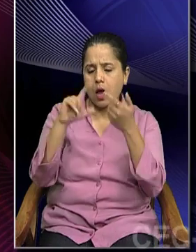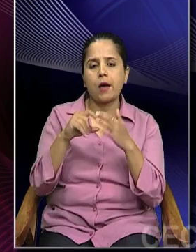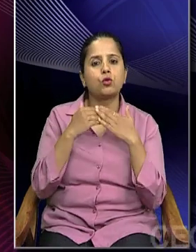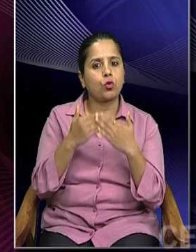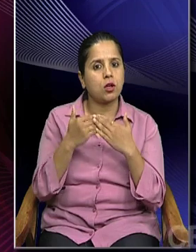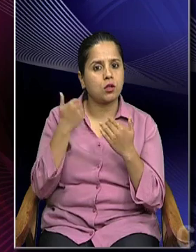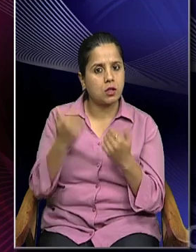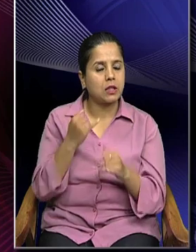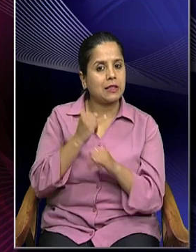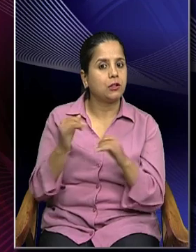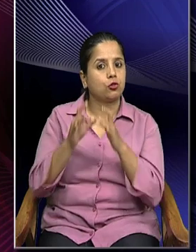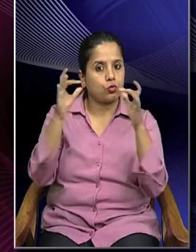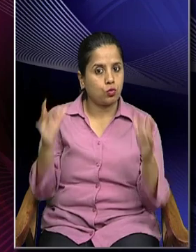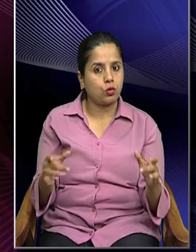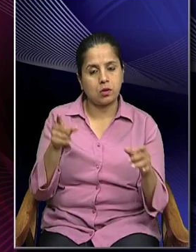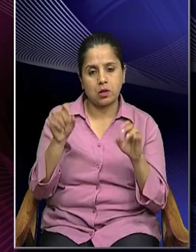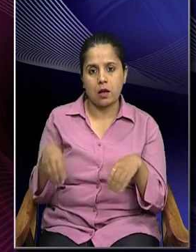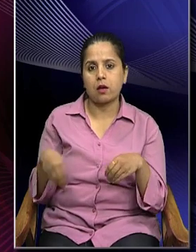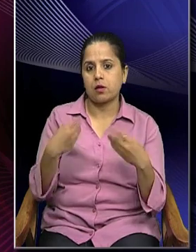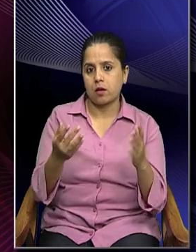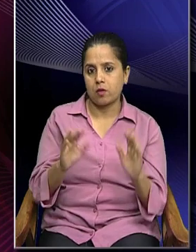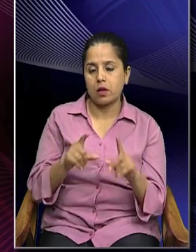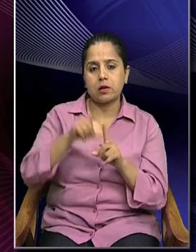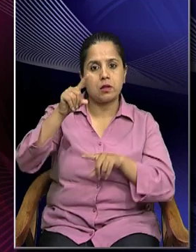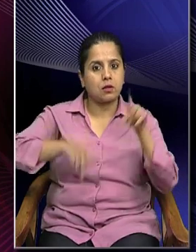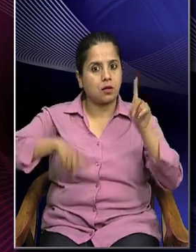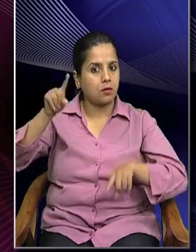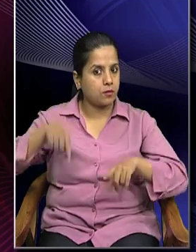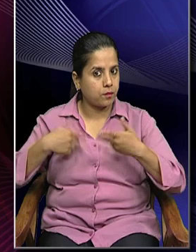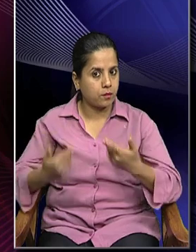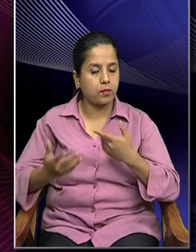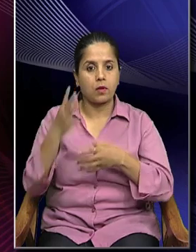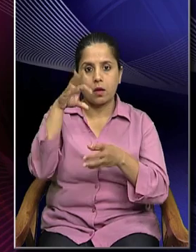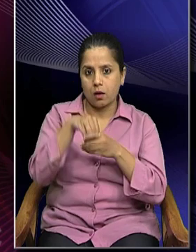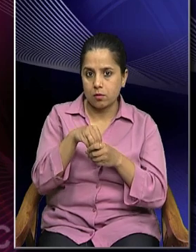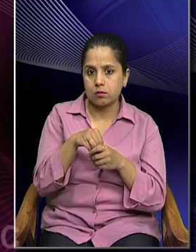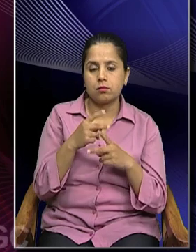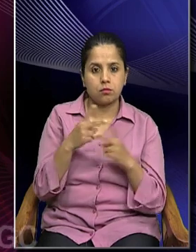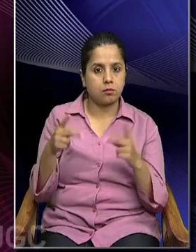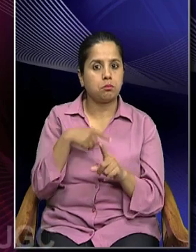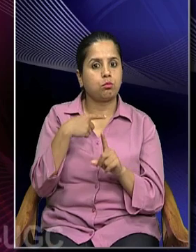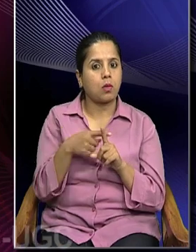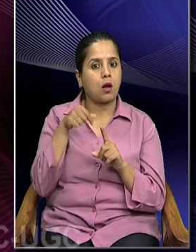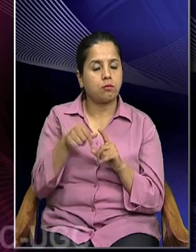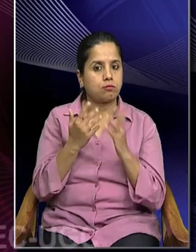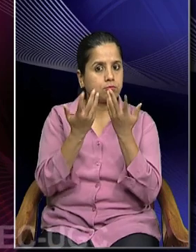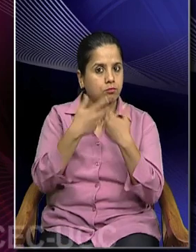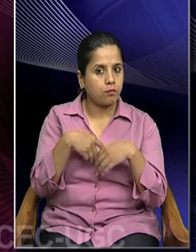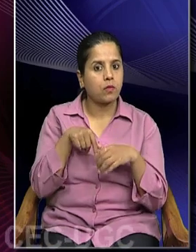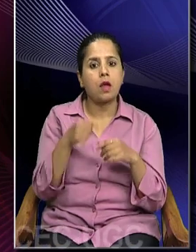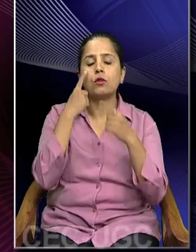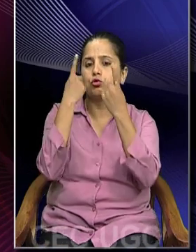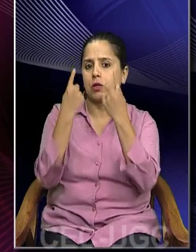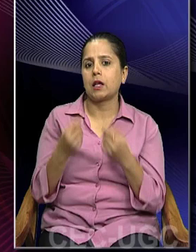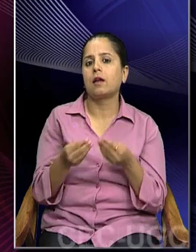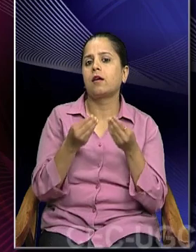education institutes can provide the diverse, engaging and comprehensive